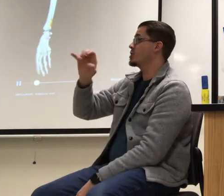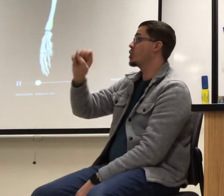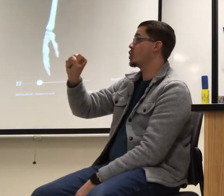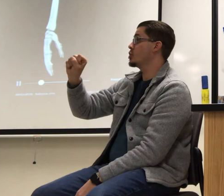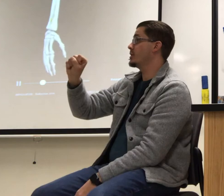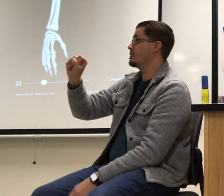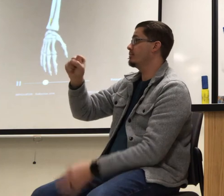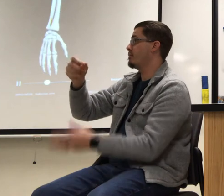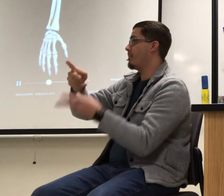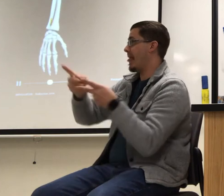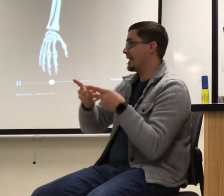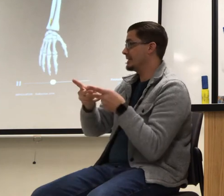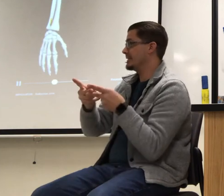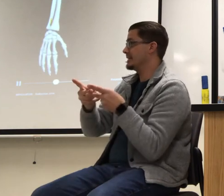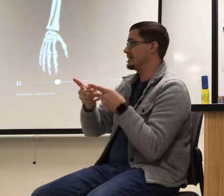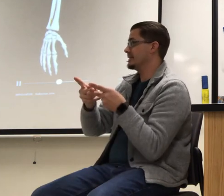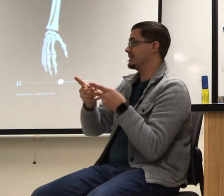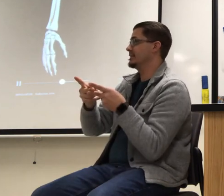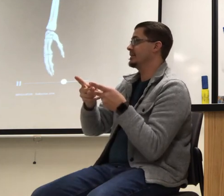plural